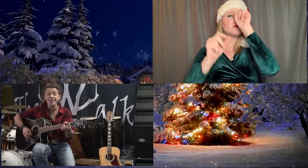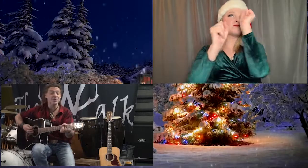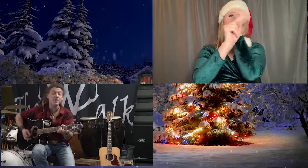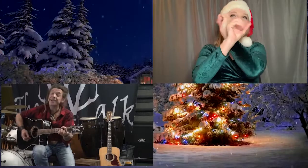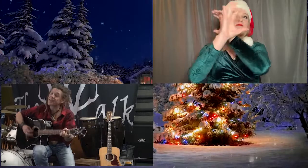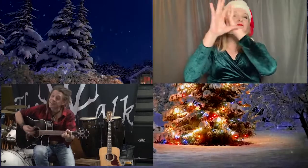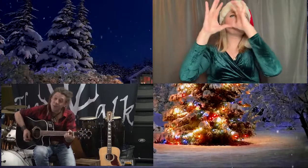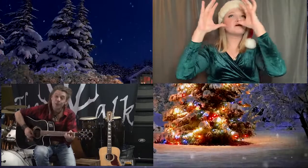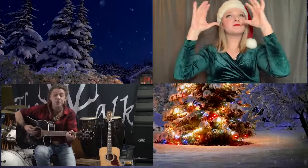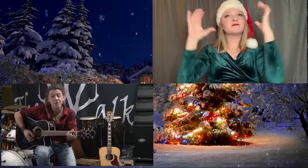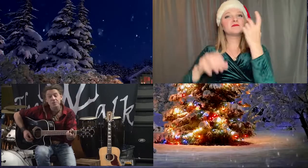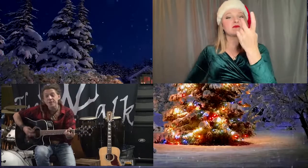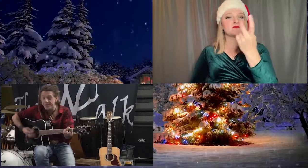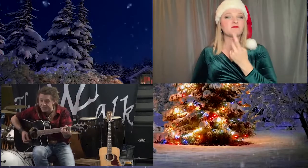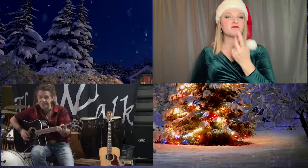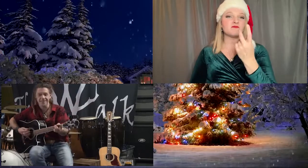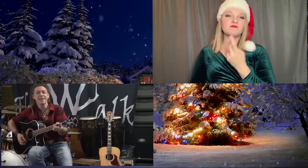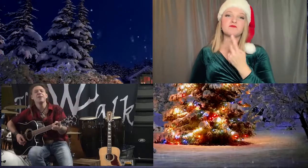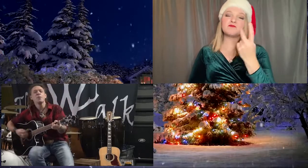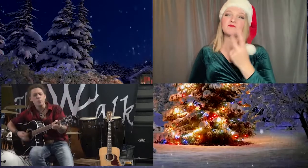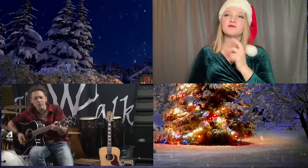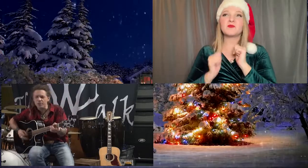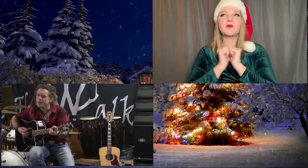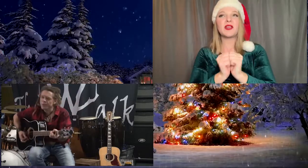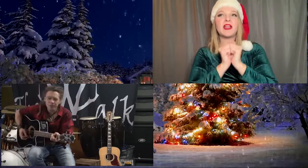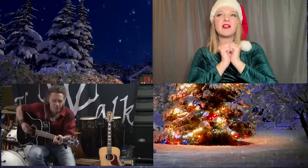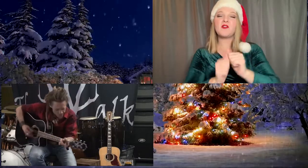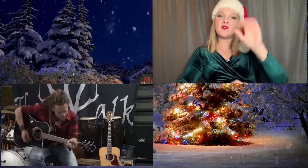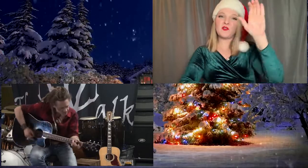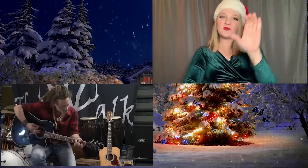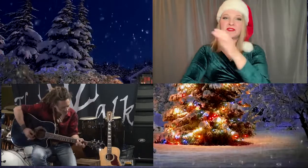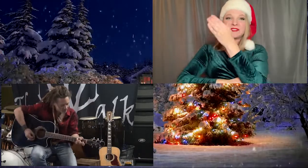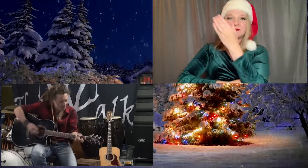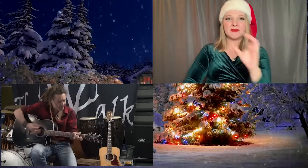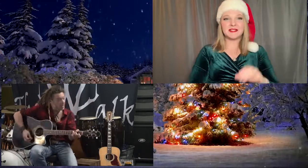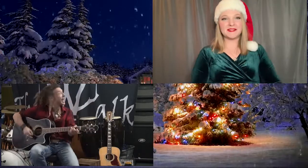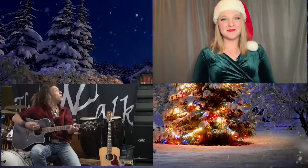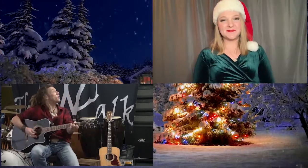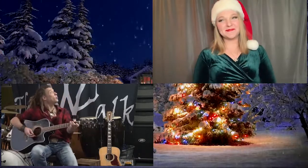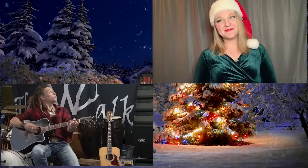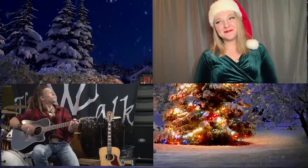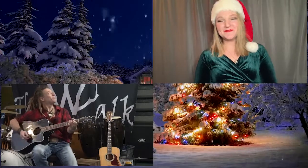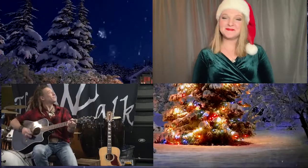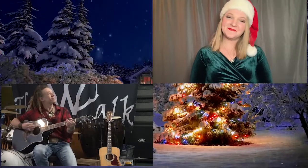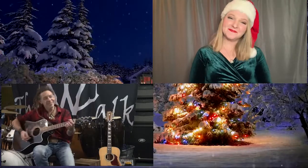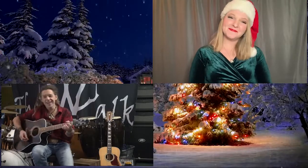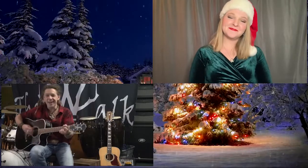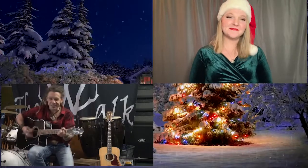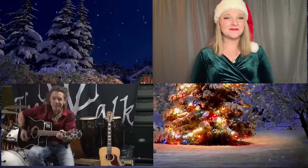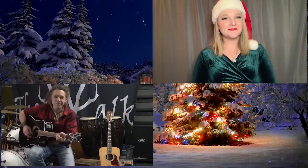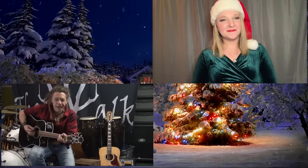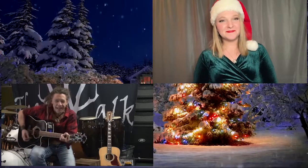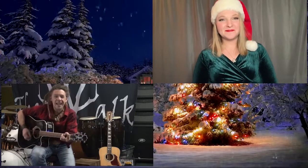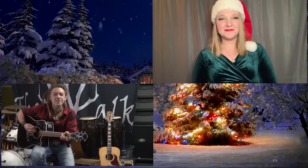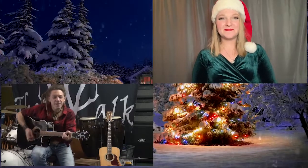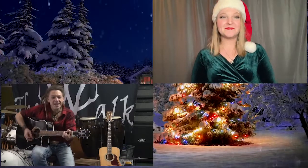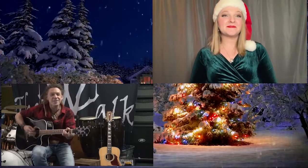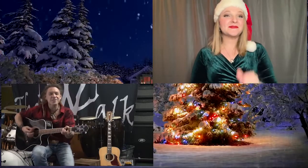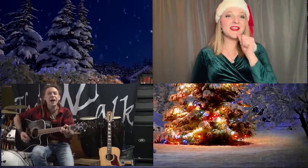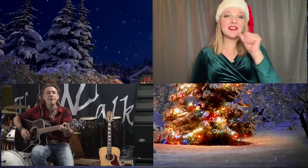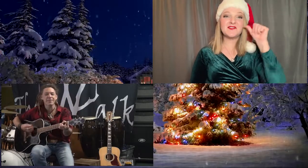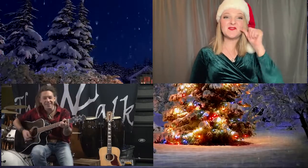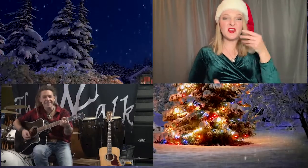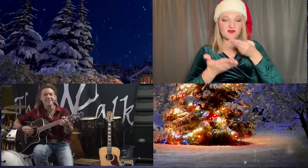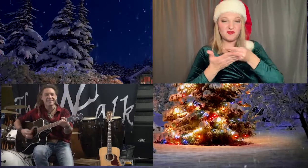Thinking about spending Christmas with you. You. Did my last